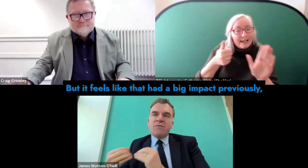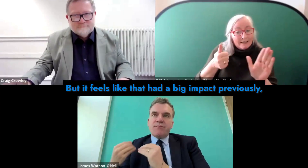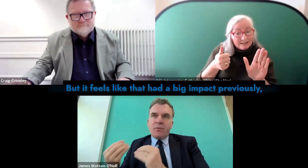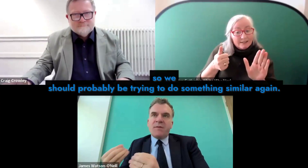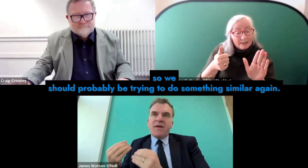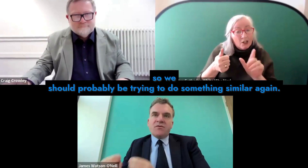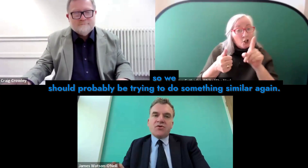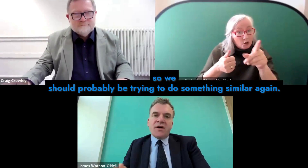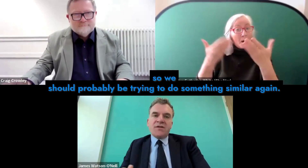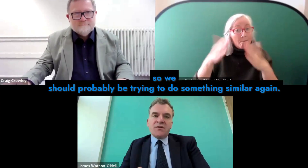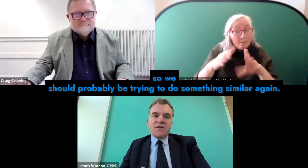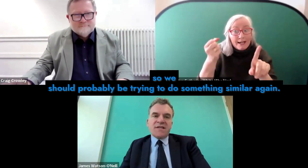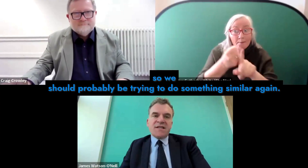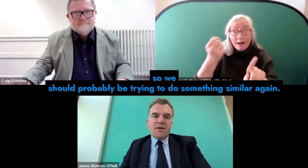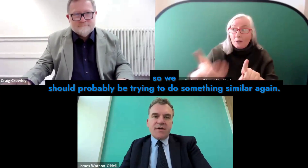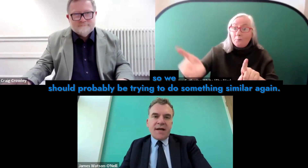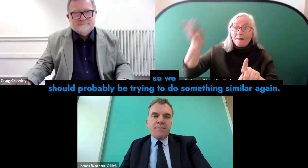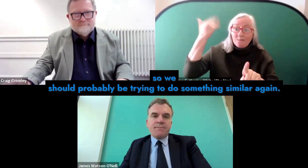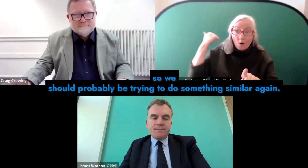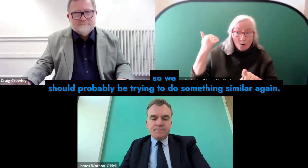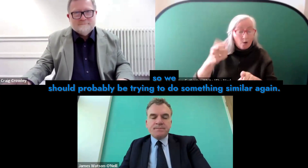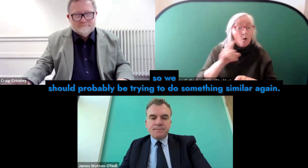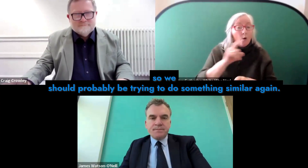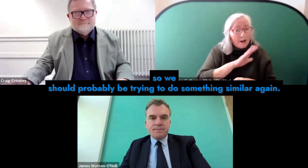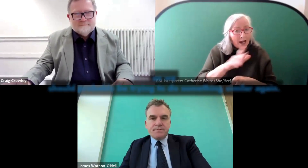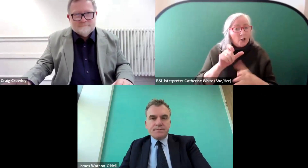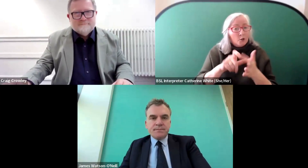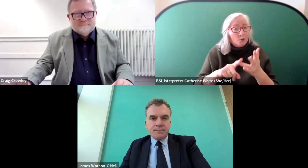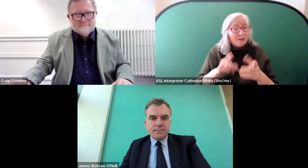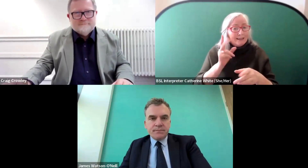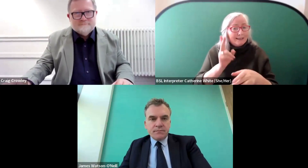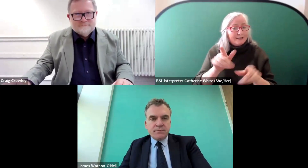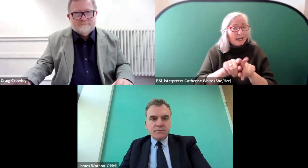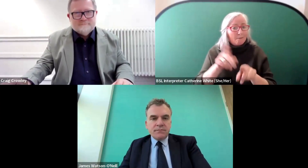impact previously, so we should probably be trying to do something similar again.